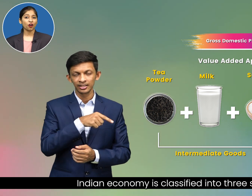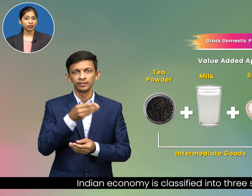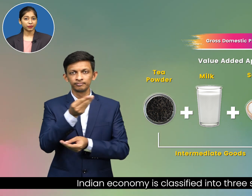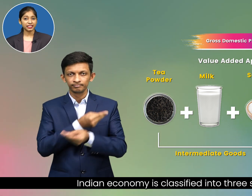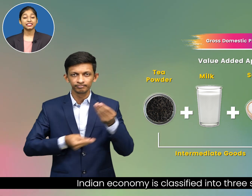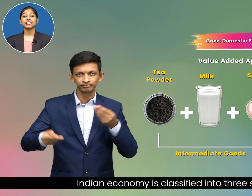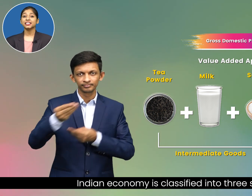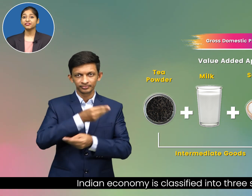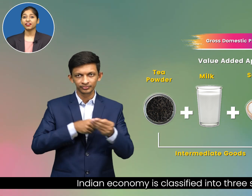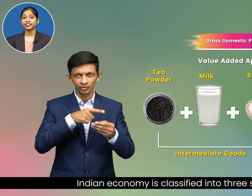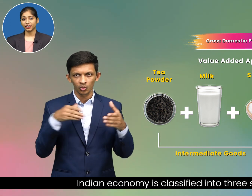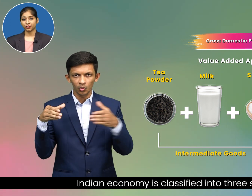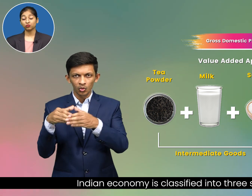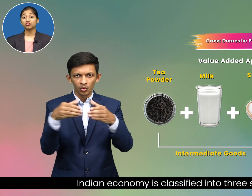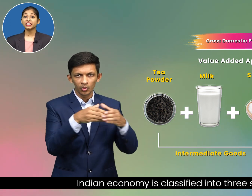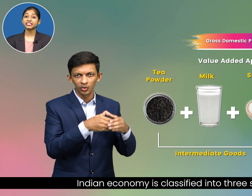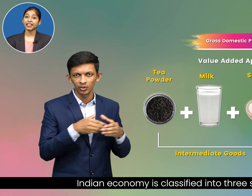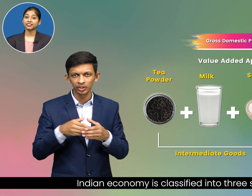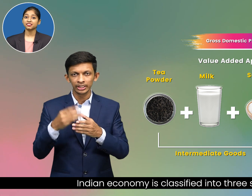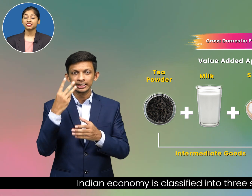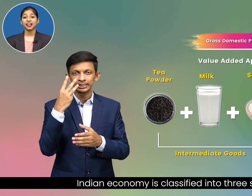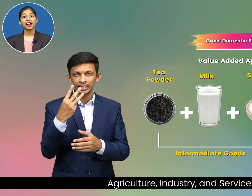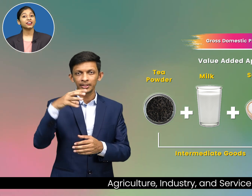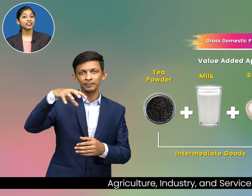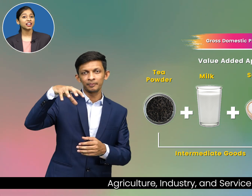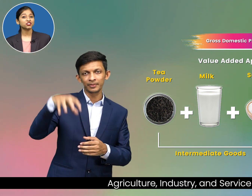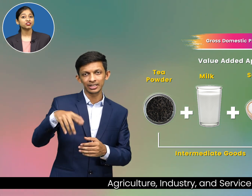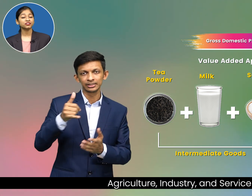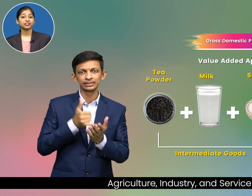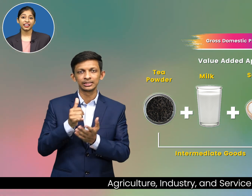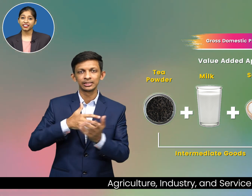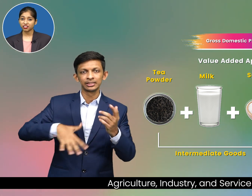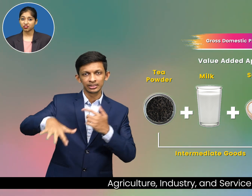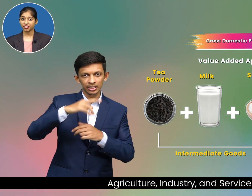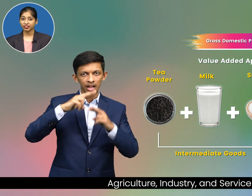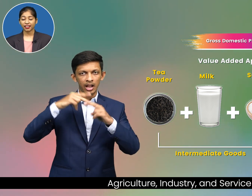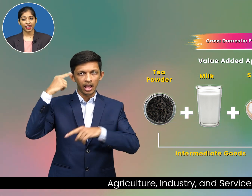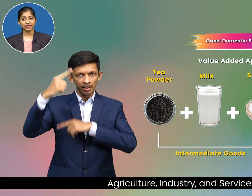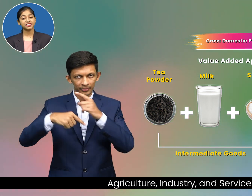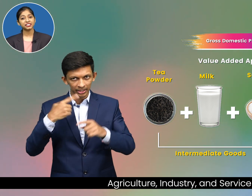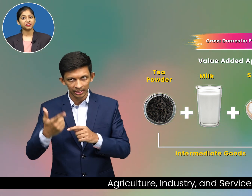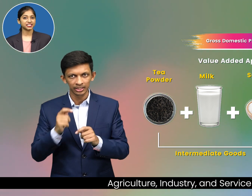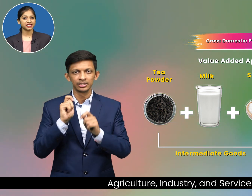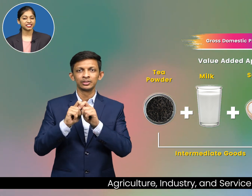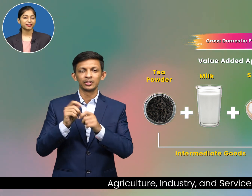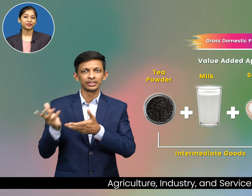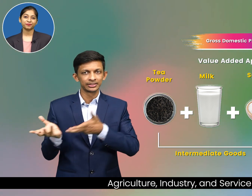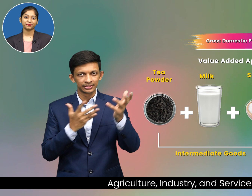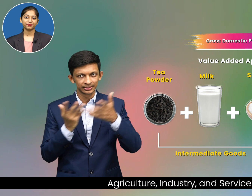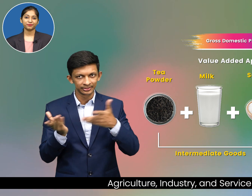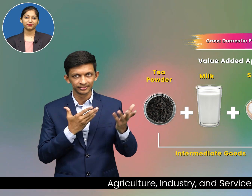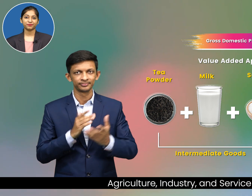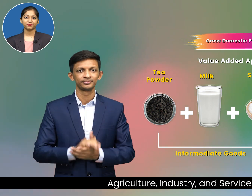Indian economy is classified into three sectors: agriculture, industry and service.